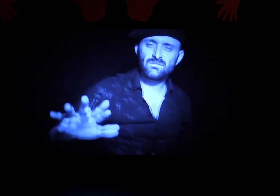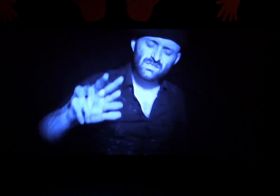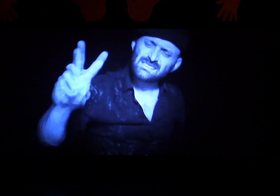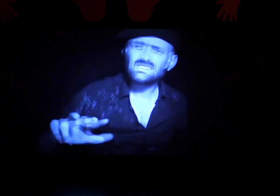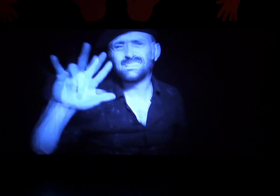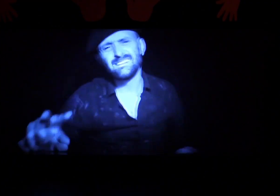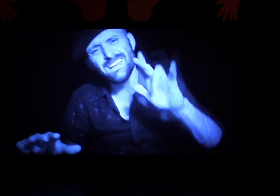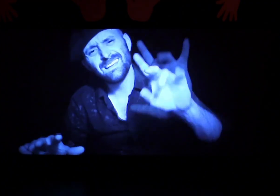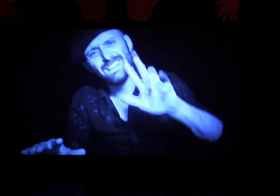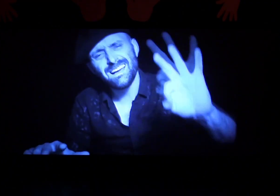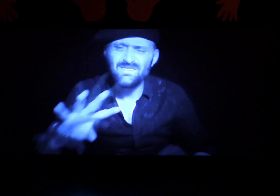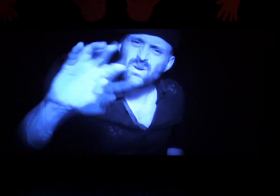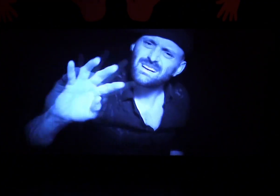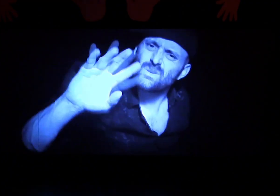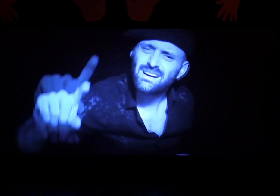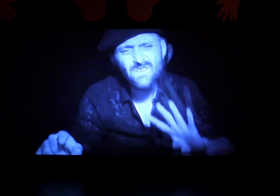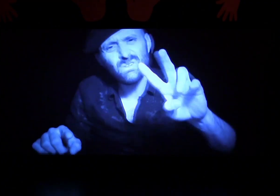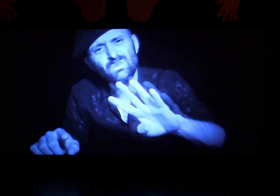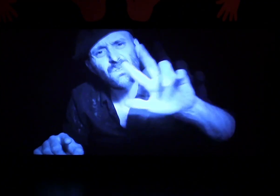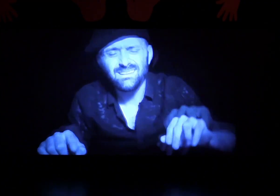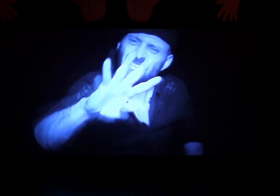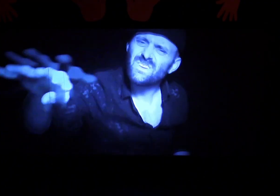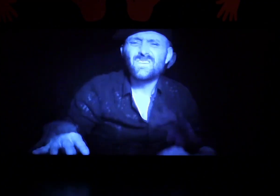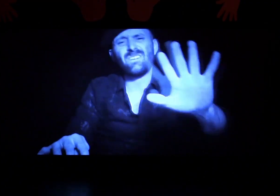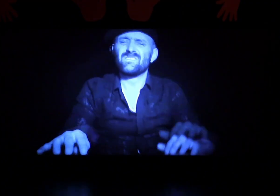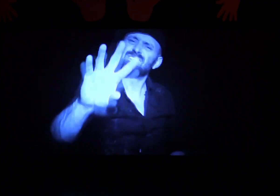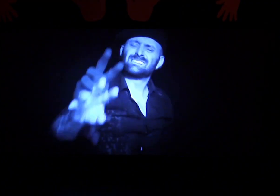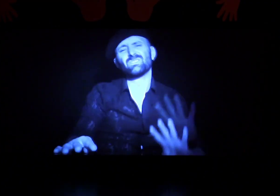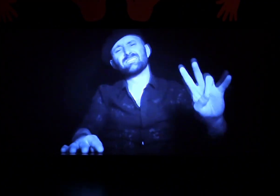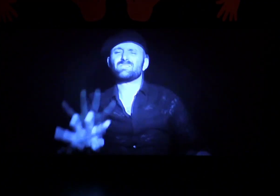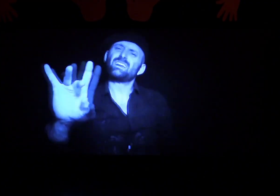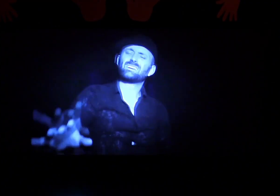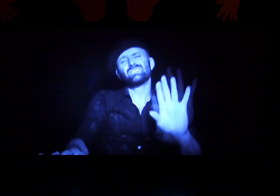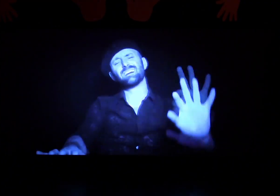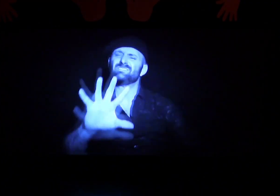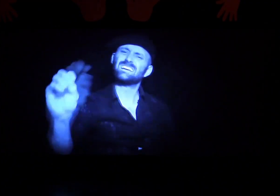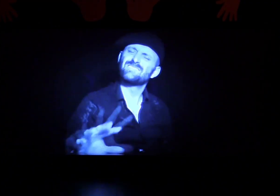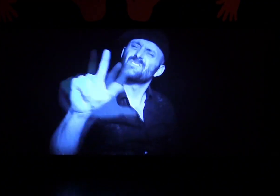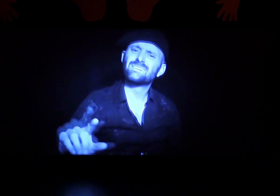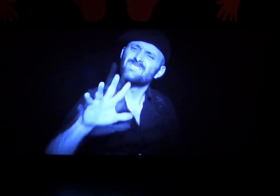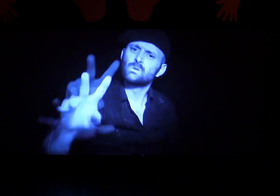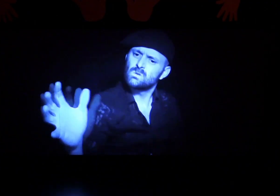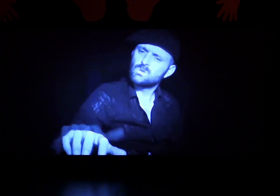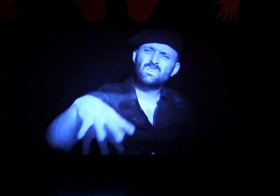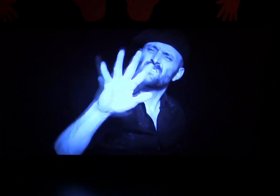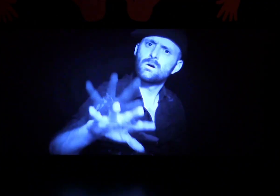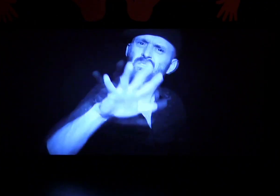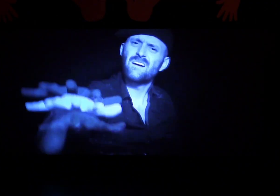33, 34, 35, 36, 37, 38, 39, 40, 41, 42, 43, 44, 45, 46, 47, 48, 49, 50, 51,